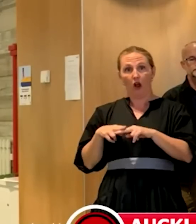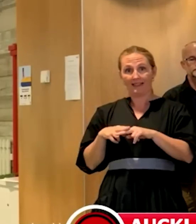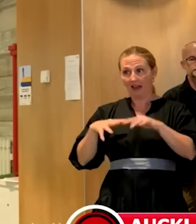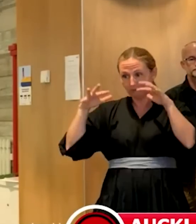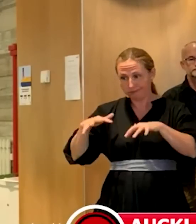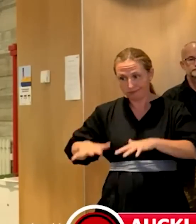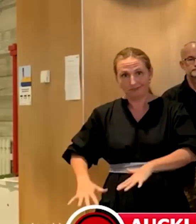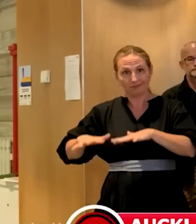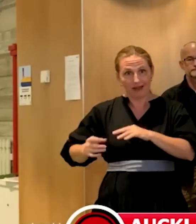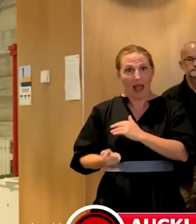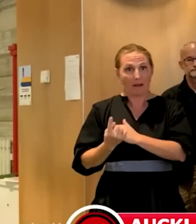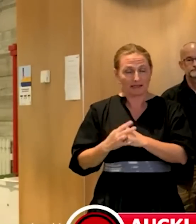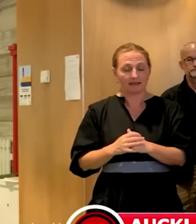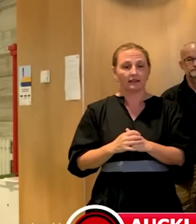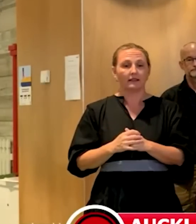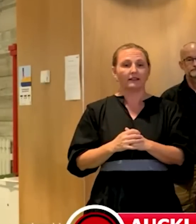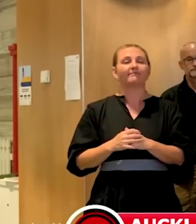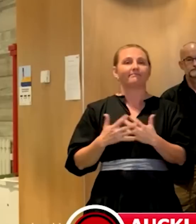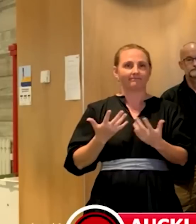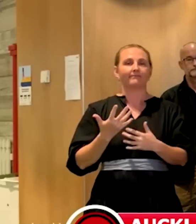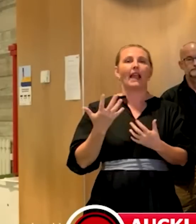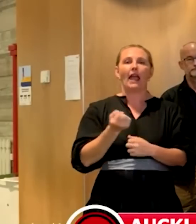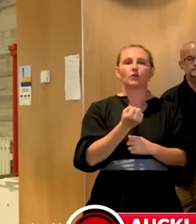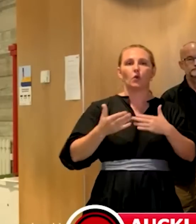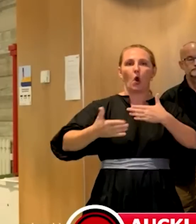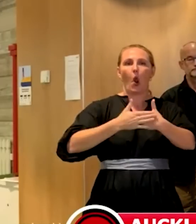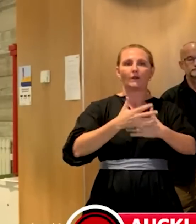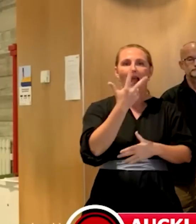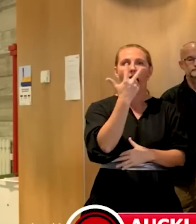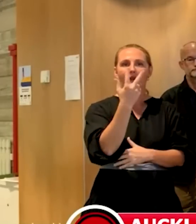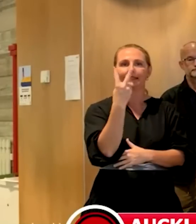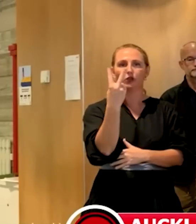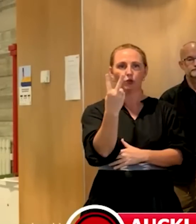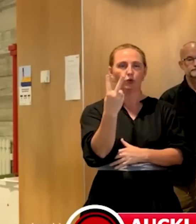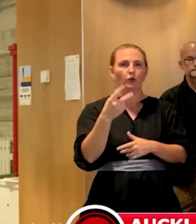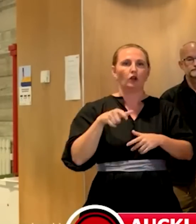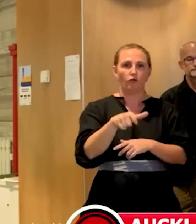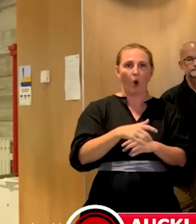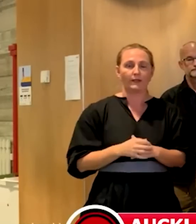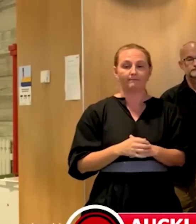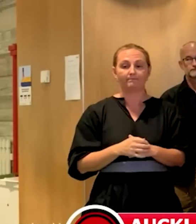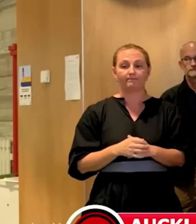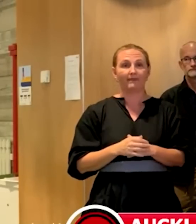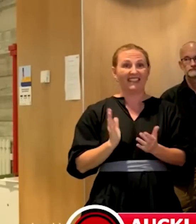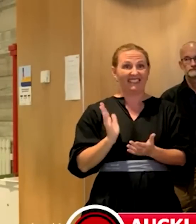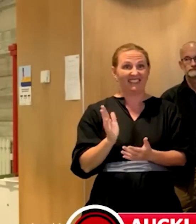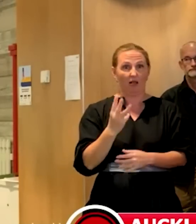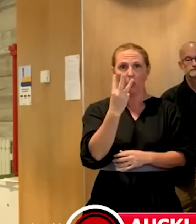Friday, Auckland Transport's had to close 82 roads. 35 of those are still